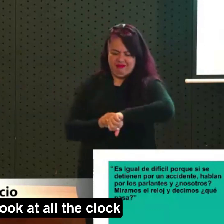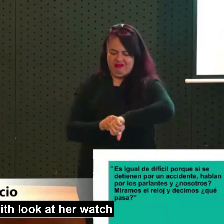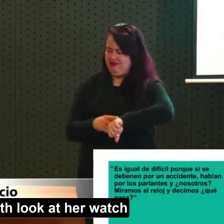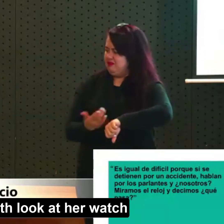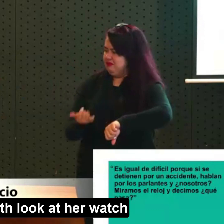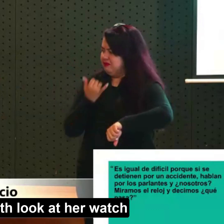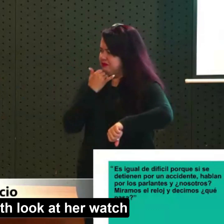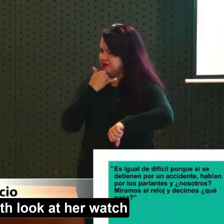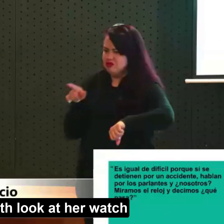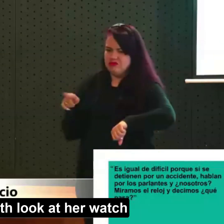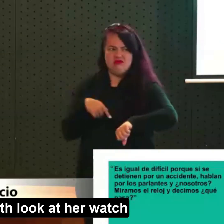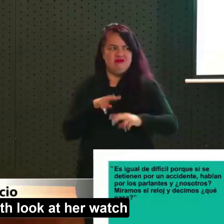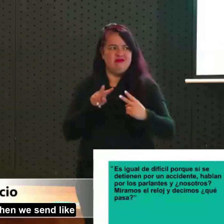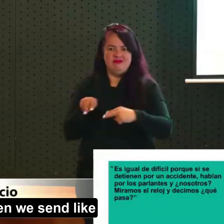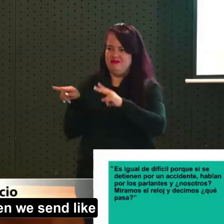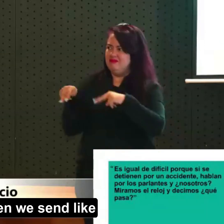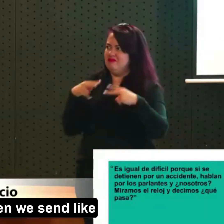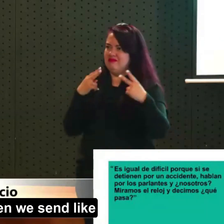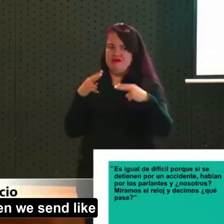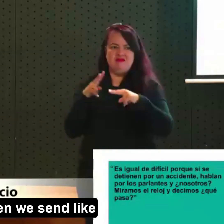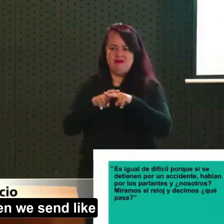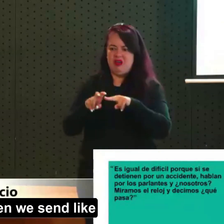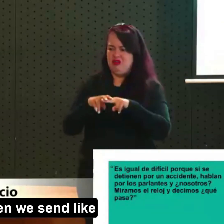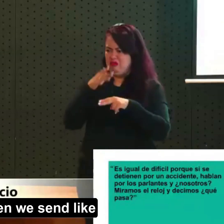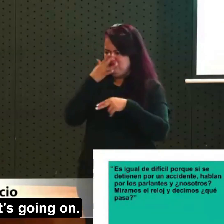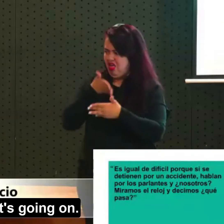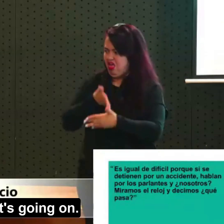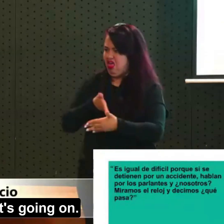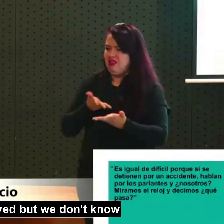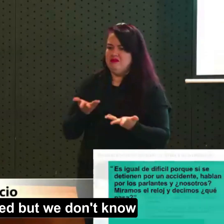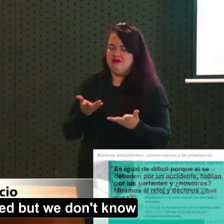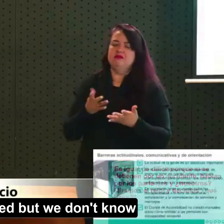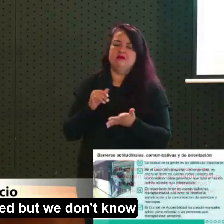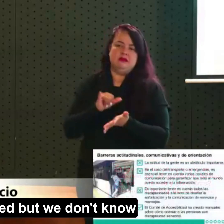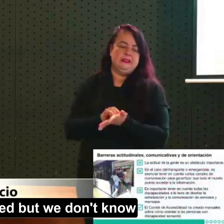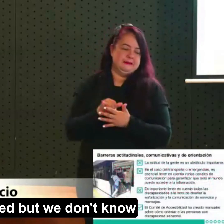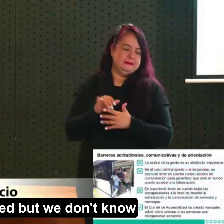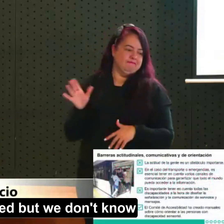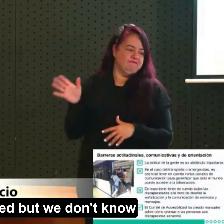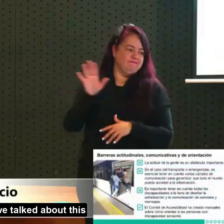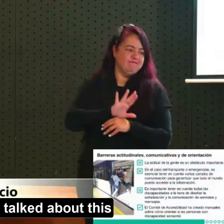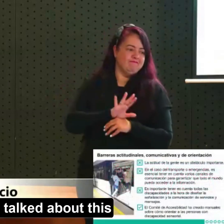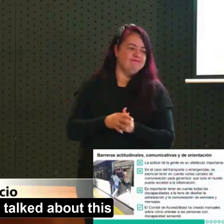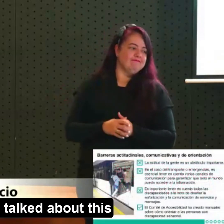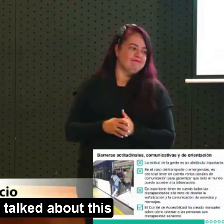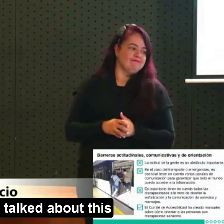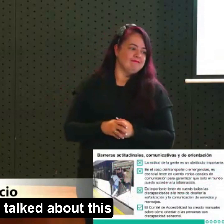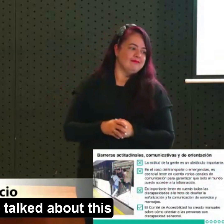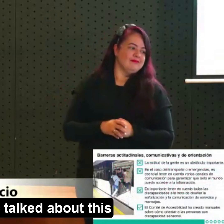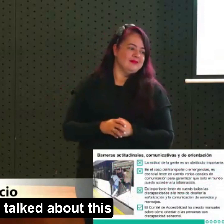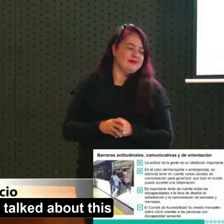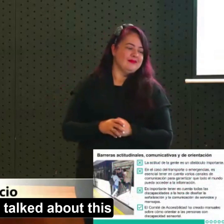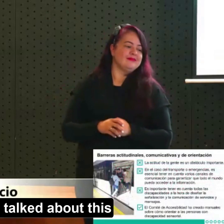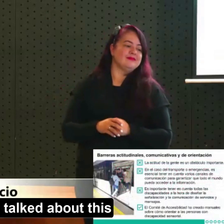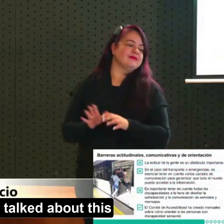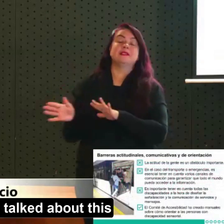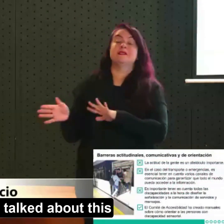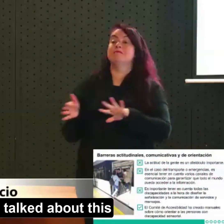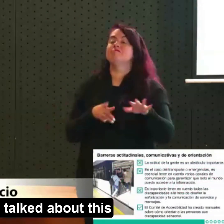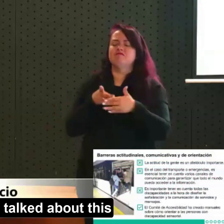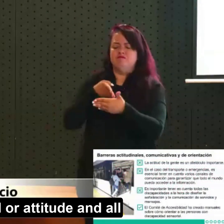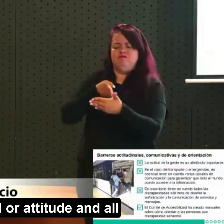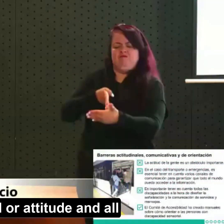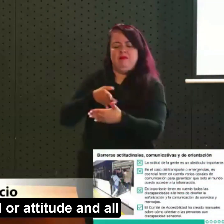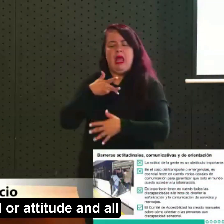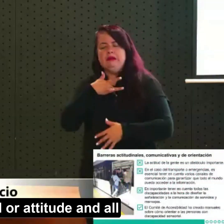the clock up there, or we look at our watch, and we say, like, what's going on? We're delayed, but we don't know why. If we talk